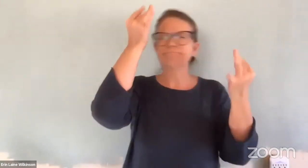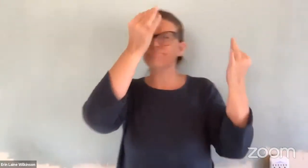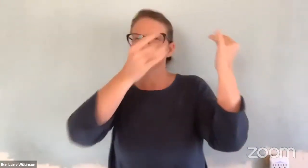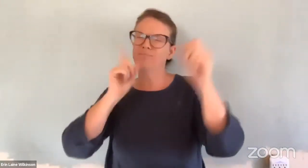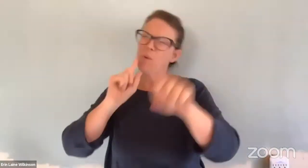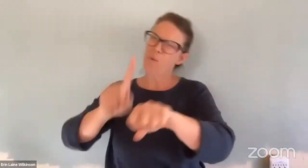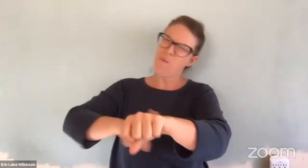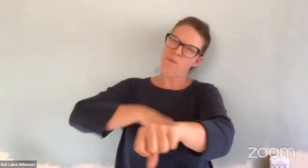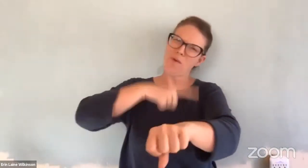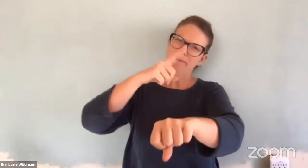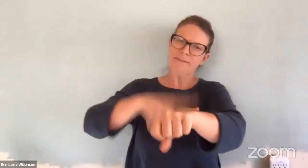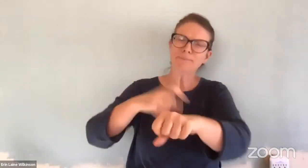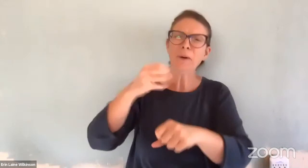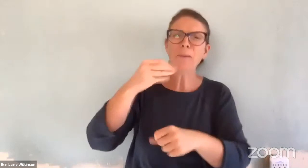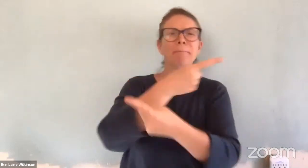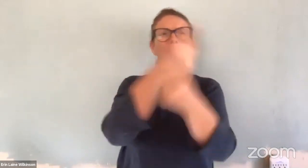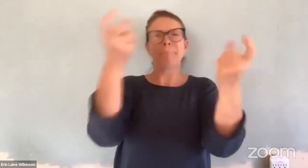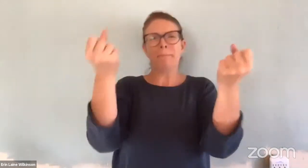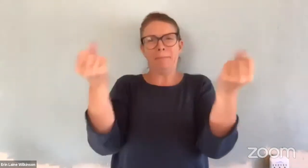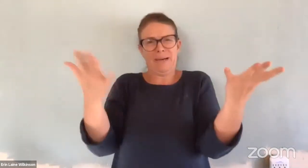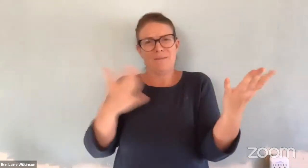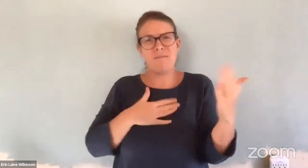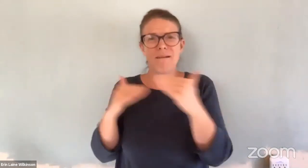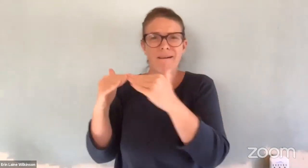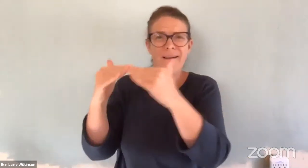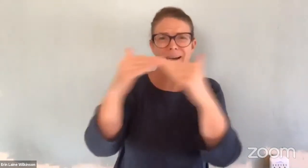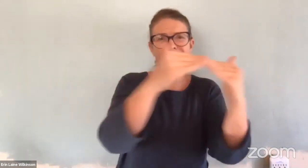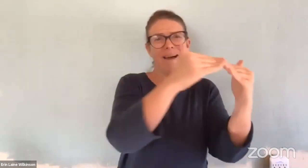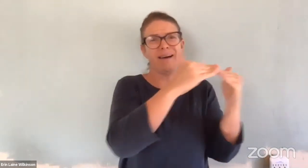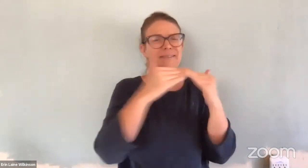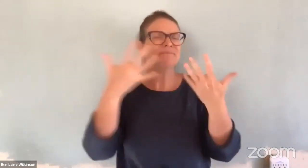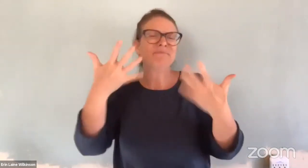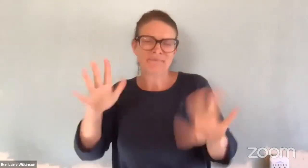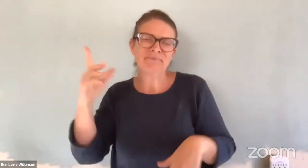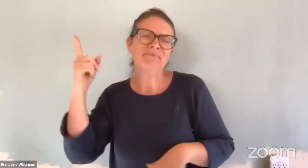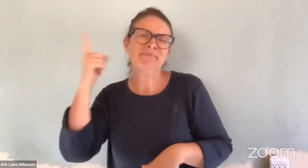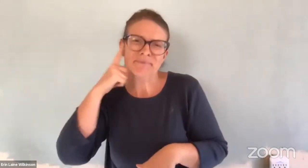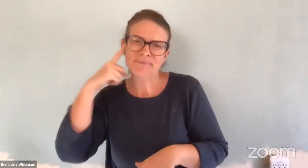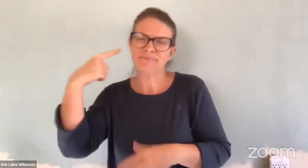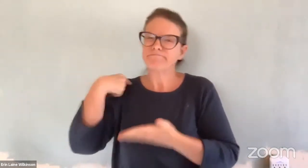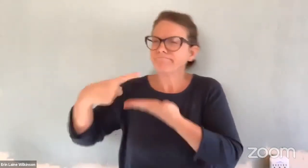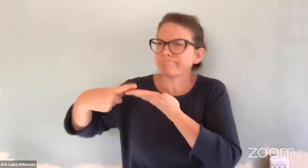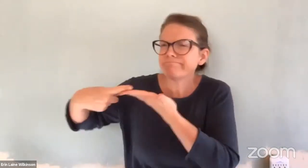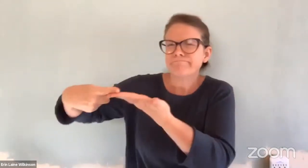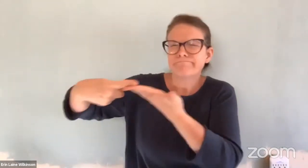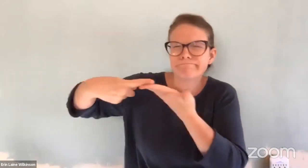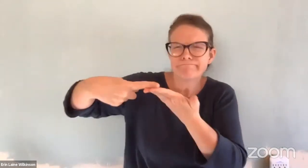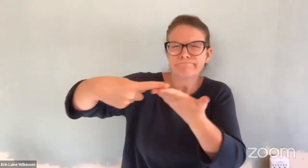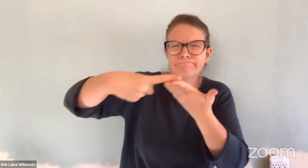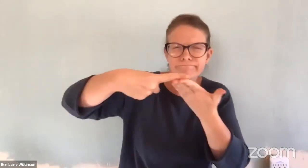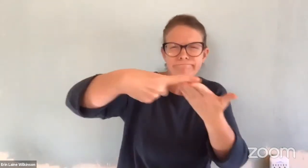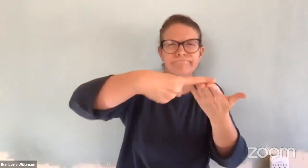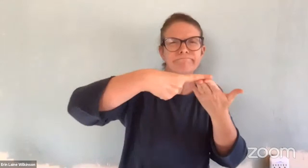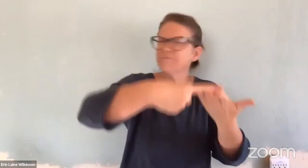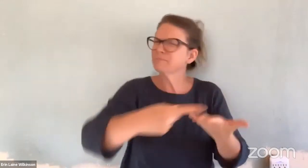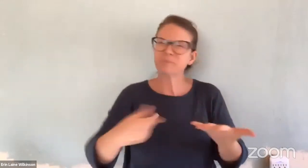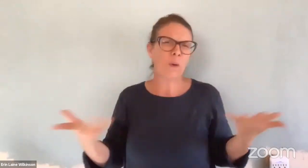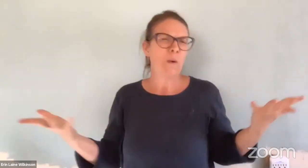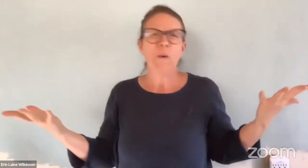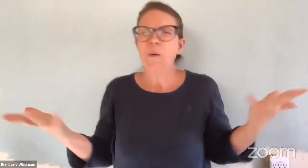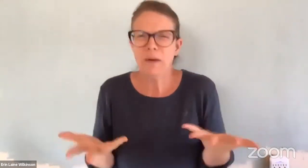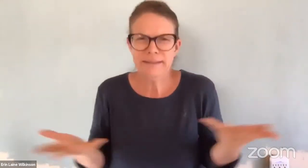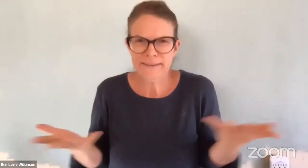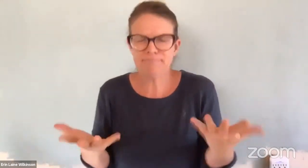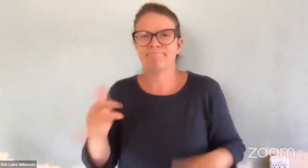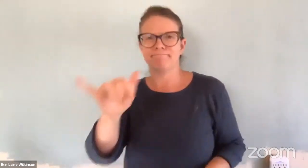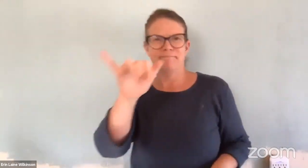thing that I've been thinking about for a very long time, and I know that many of my colleagues have heard me bring this up